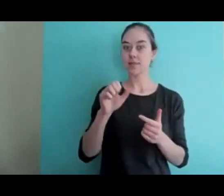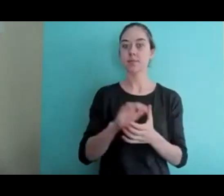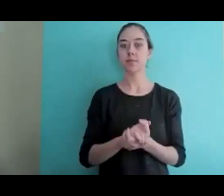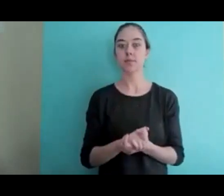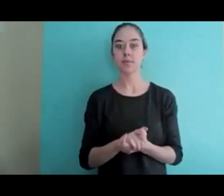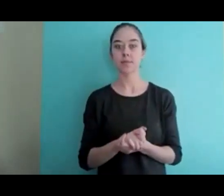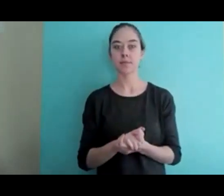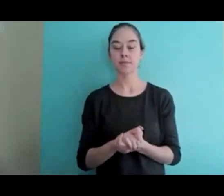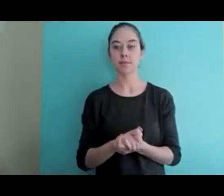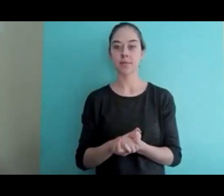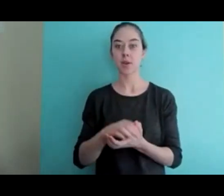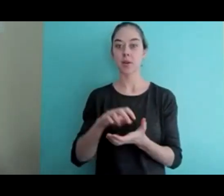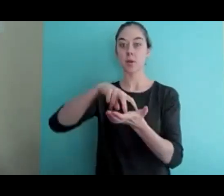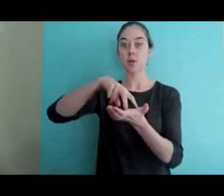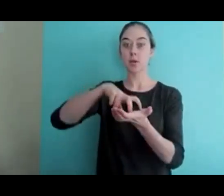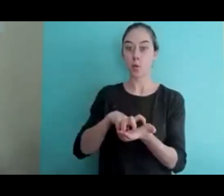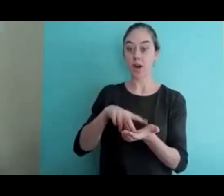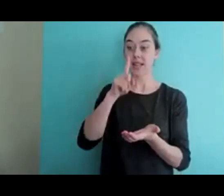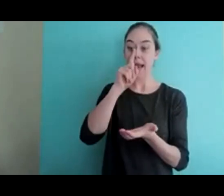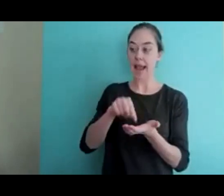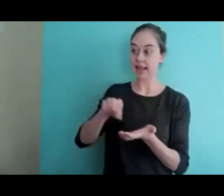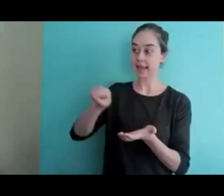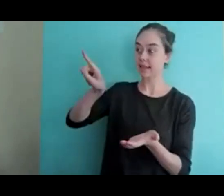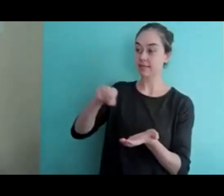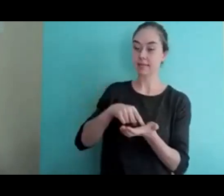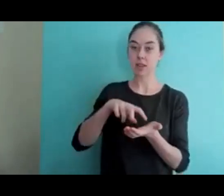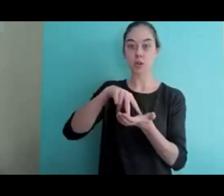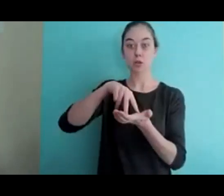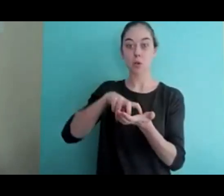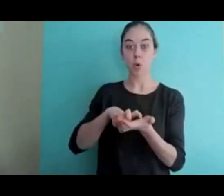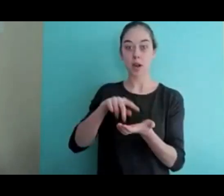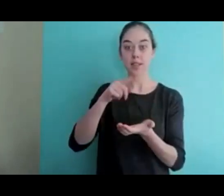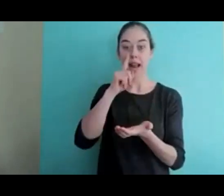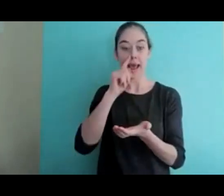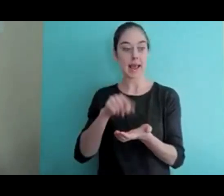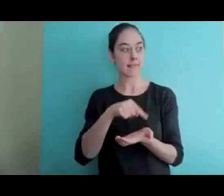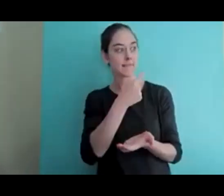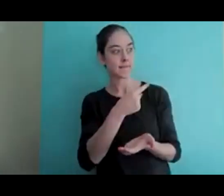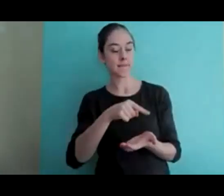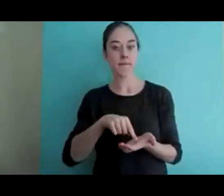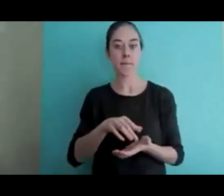Squats, lateral raise. Squats, lateral raise. Come on.